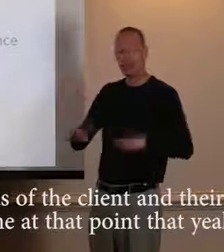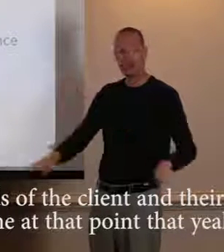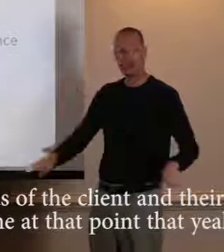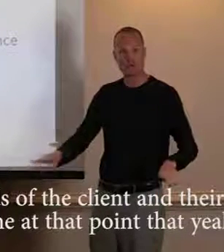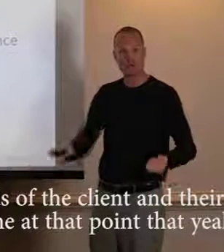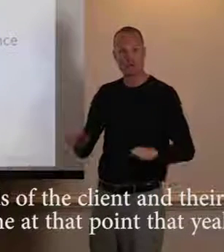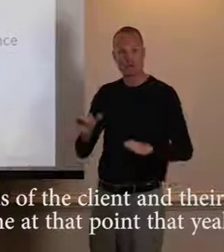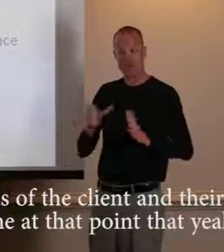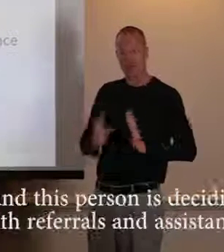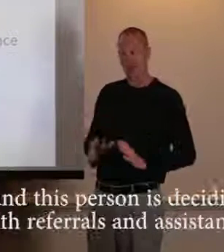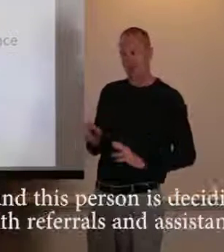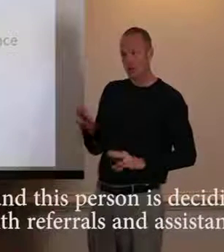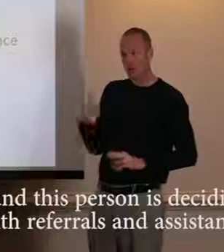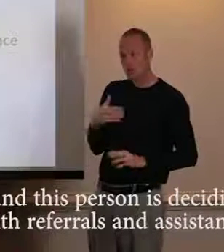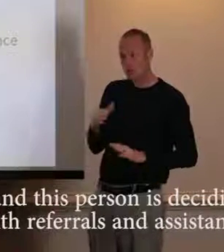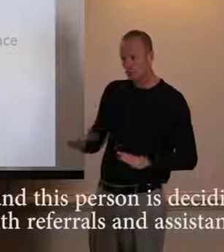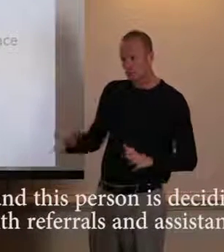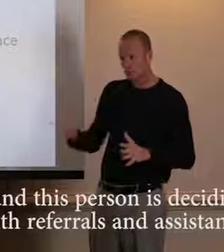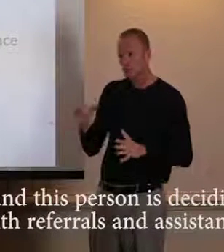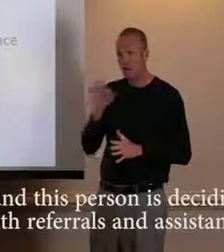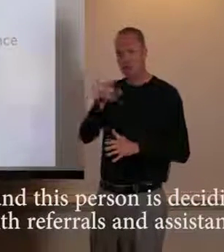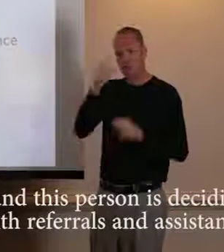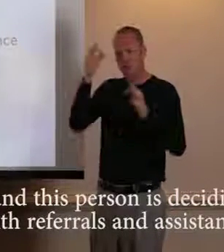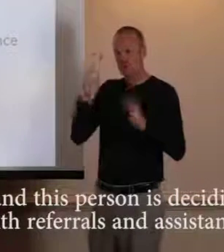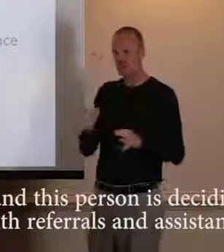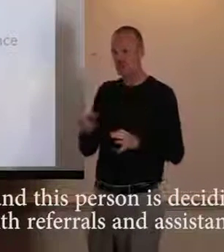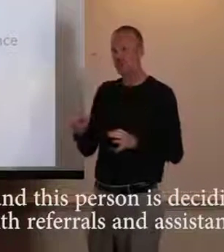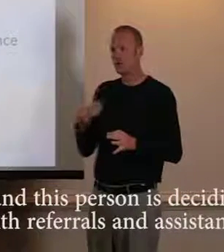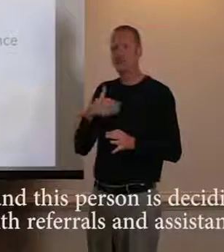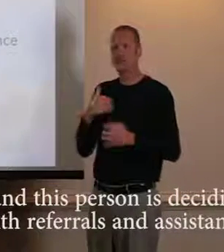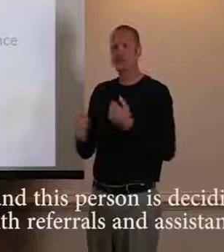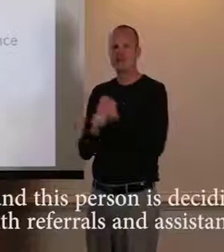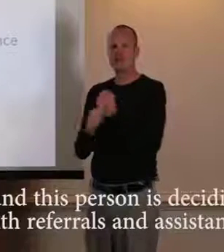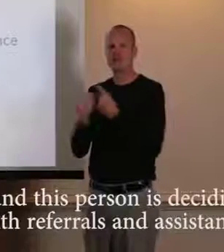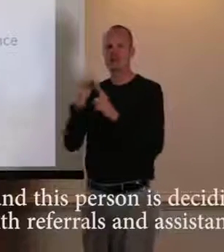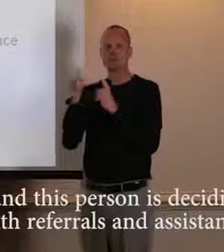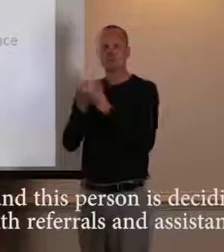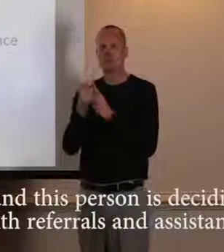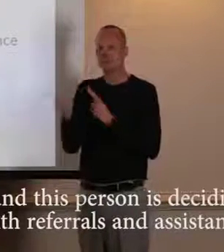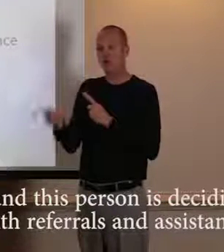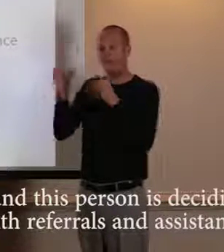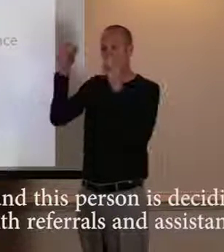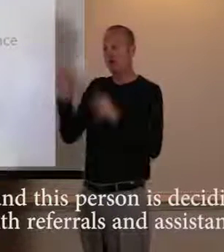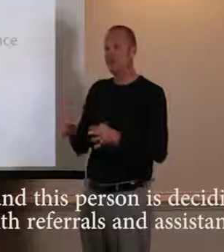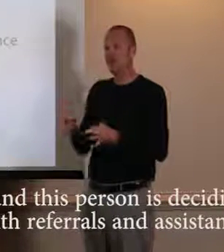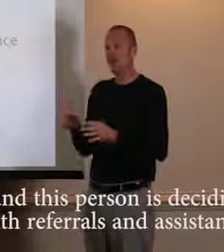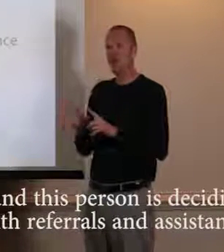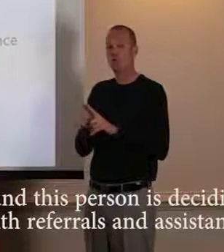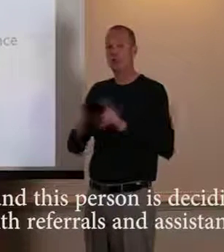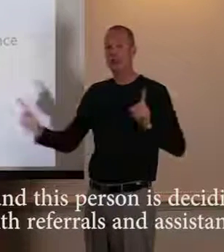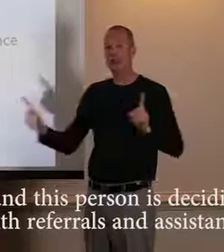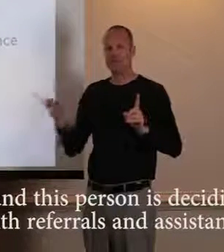determine at that point, like, yeah, this is a dangerous situation and this person is deciding to leave, you can intervene with referrals and assistance.